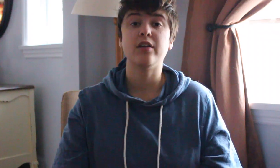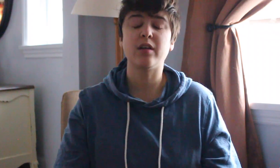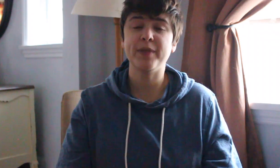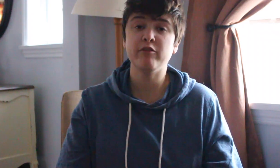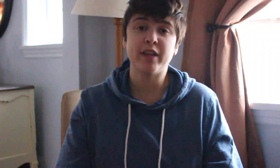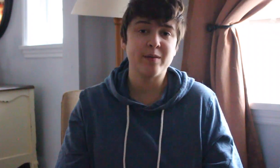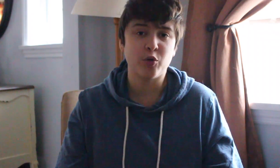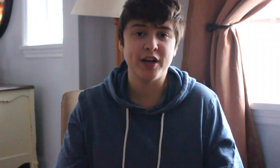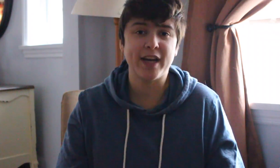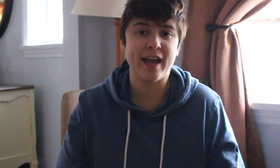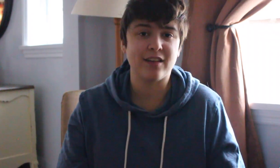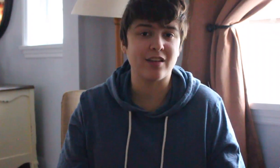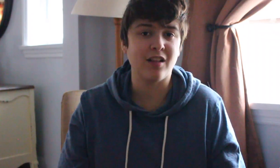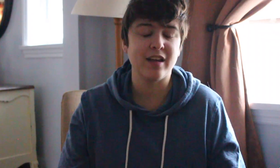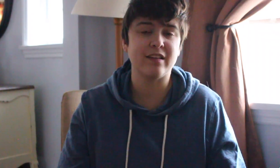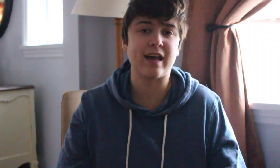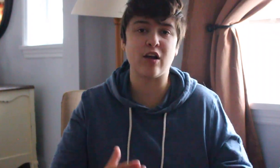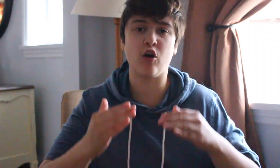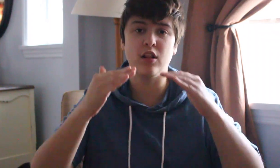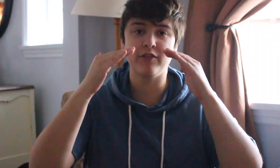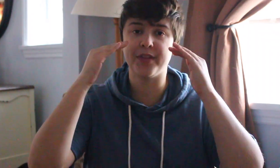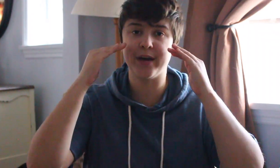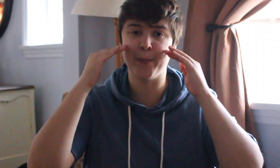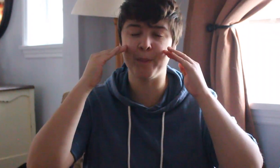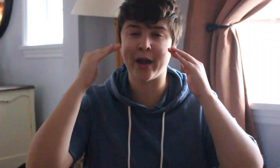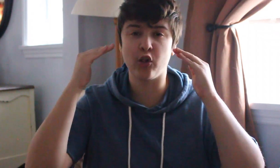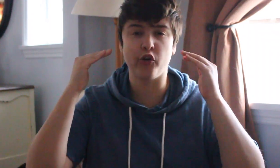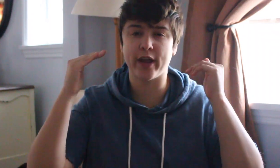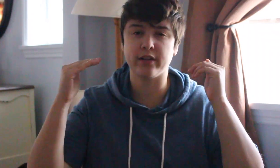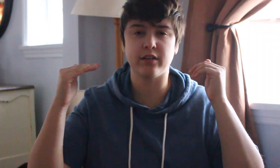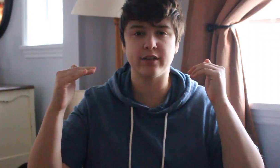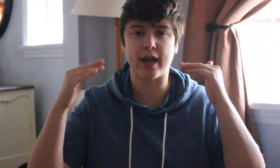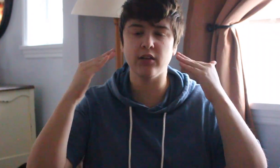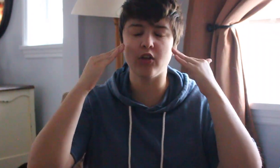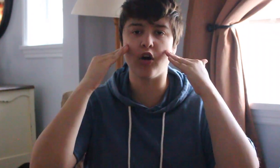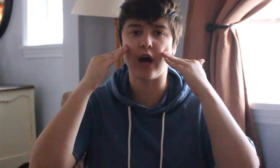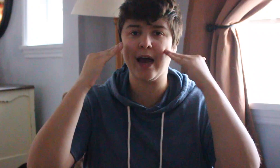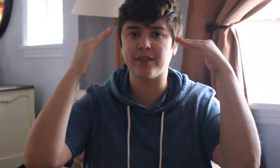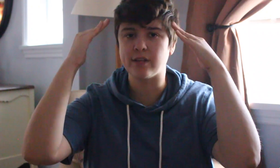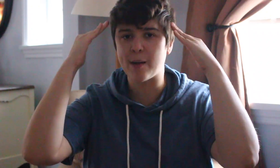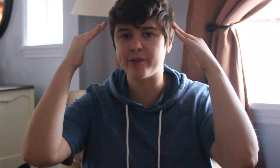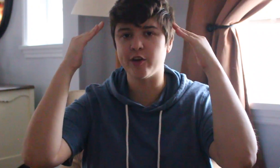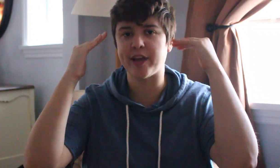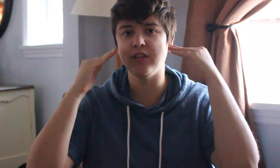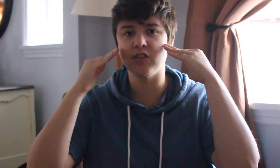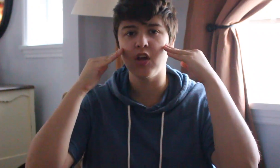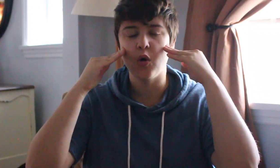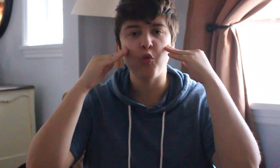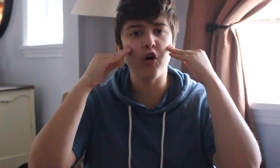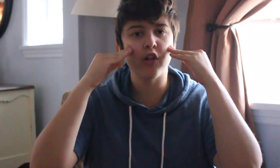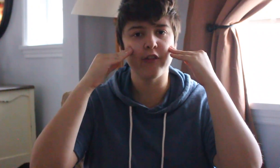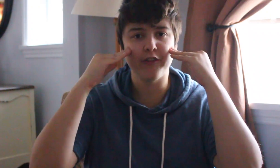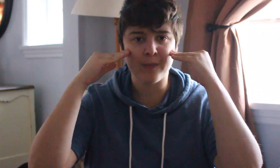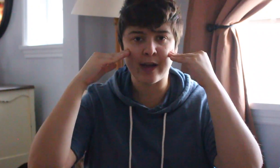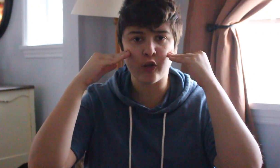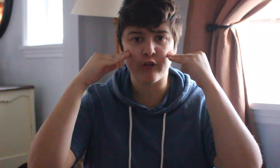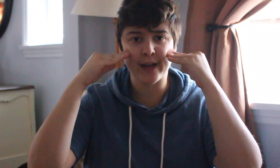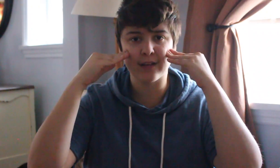Something really important in ASL is that all of the male oriented signs are at the top of your face while all the female oriented